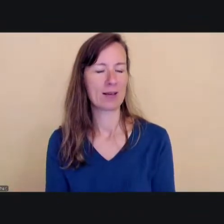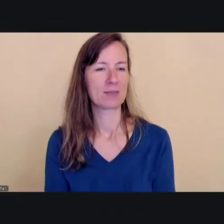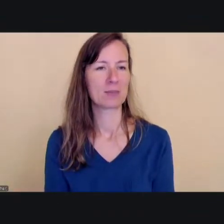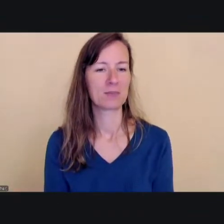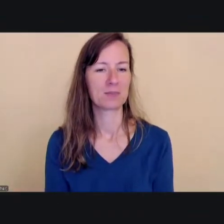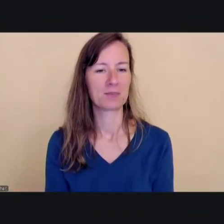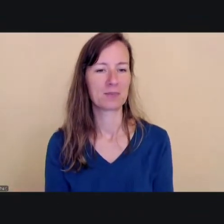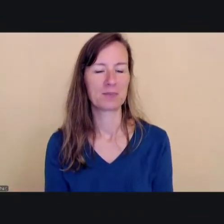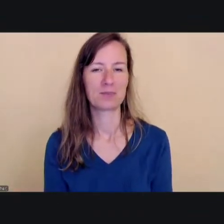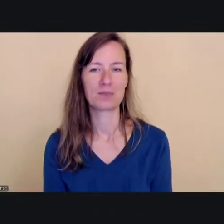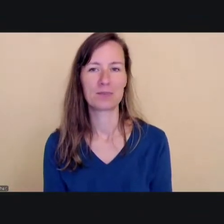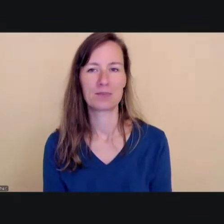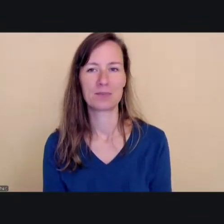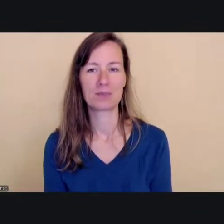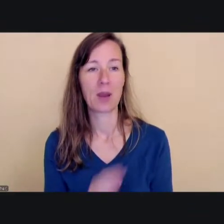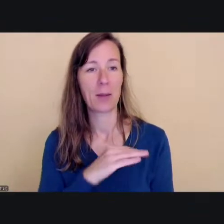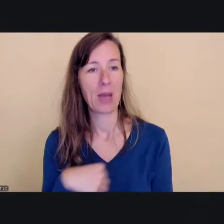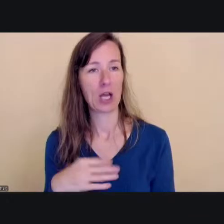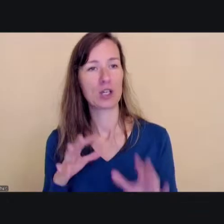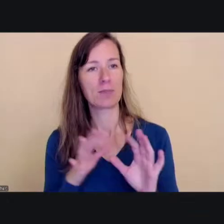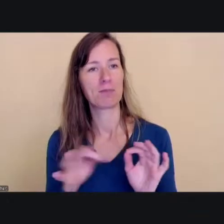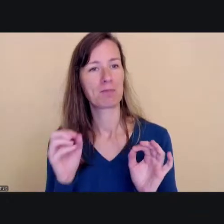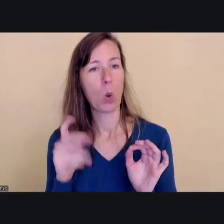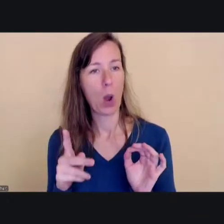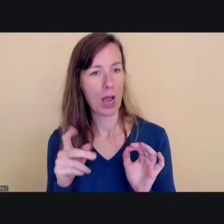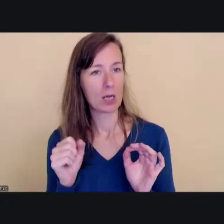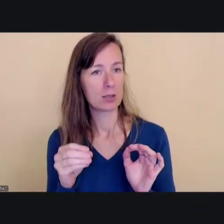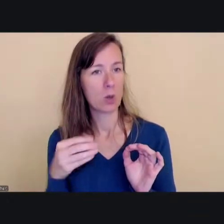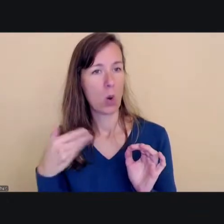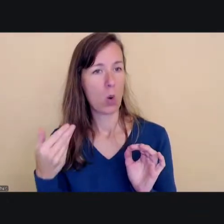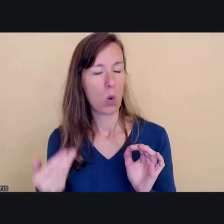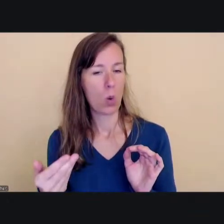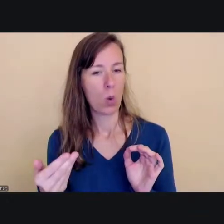Okay, practically speaking then, there would be,